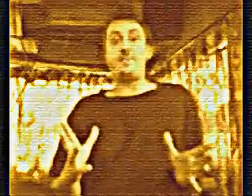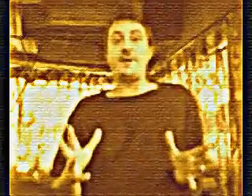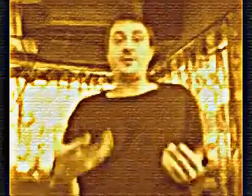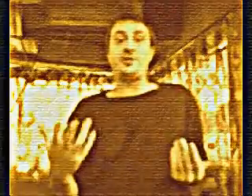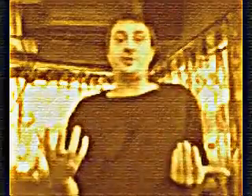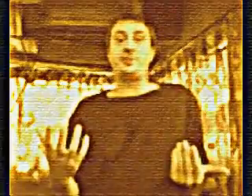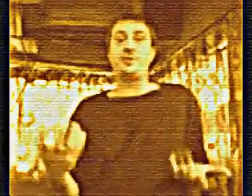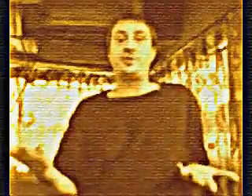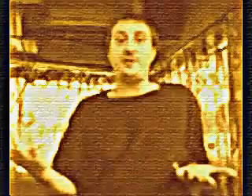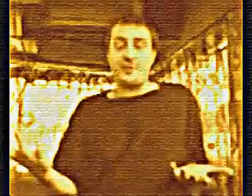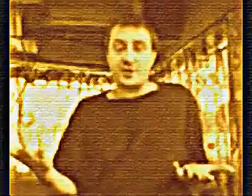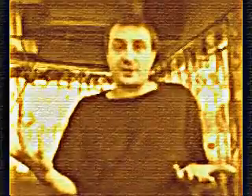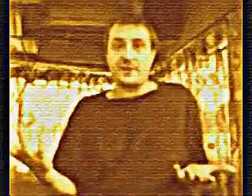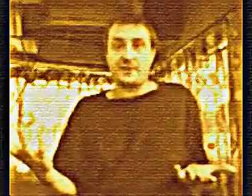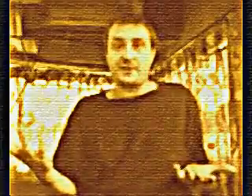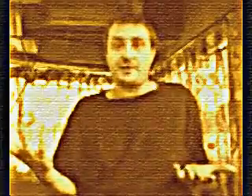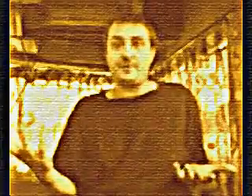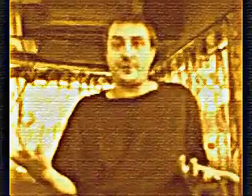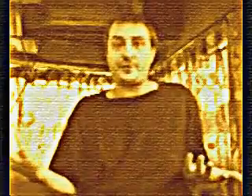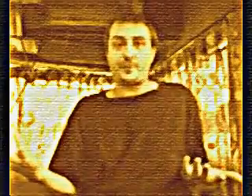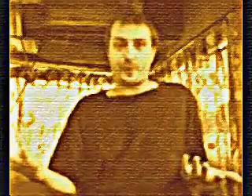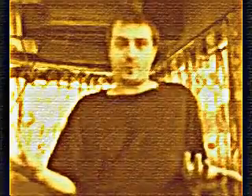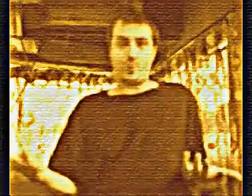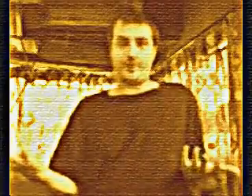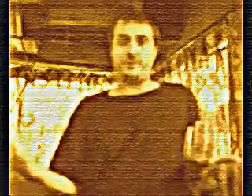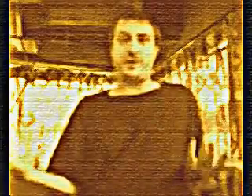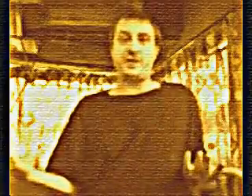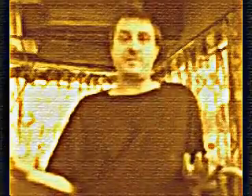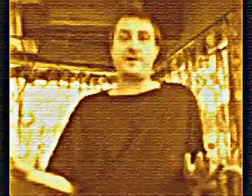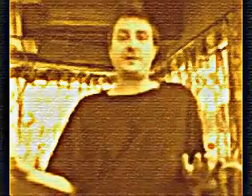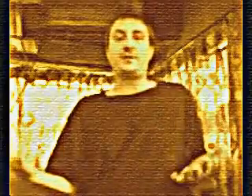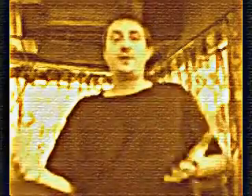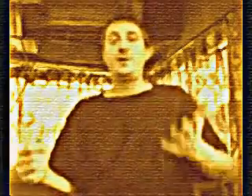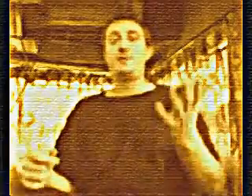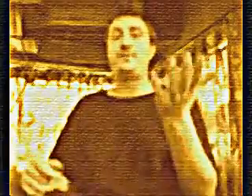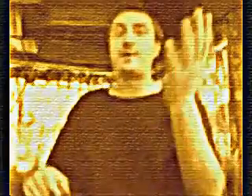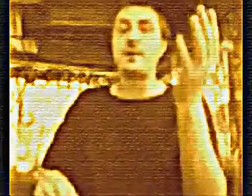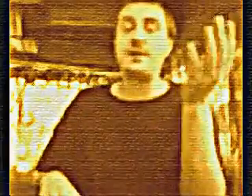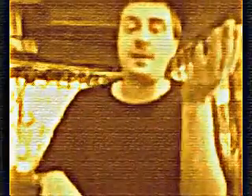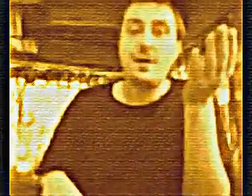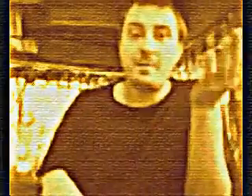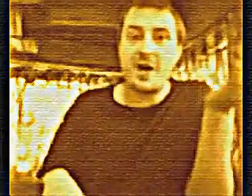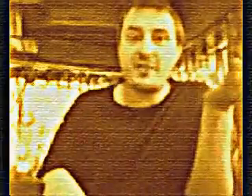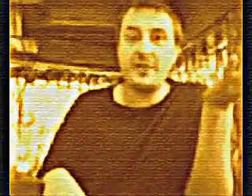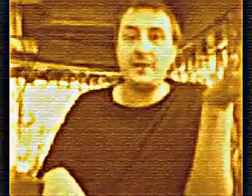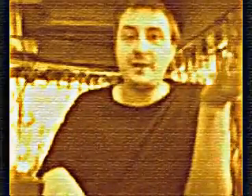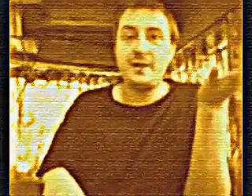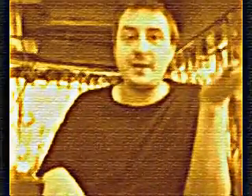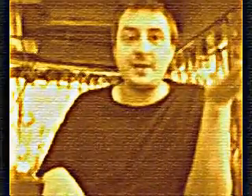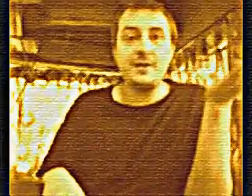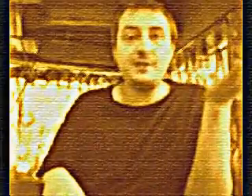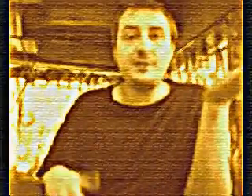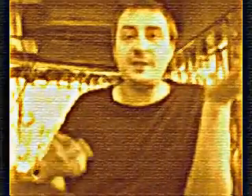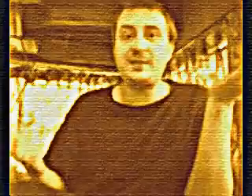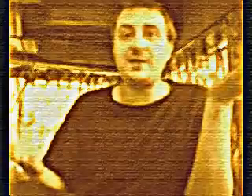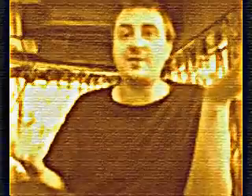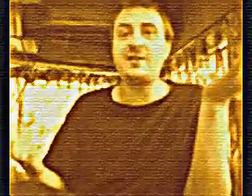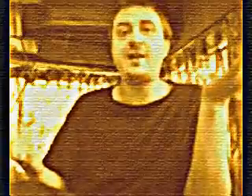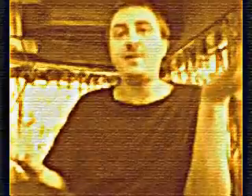Mitten Jr., the Chief Justice of the Supreme Court, is bitching about the fucking budget is he's sitting there saying,